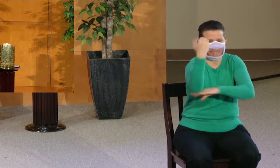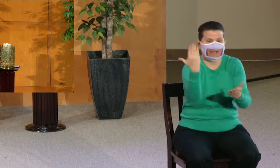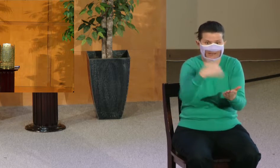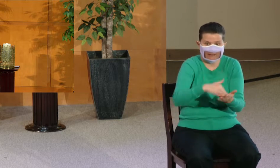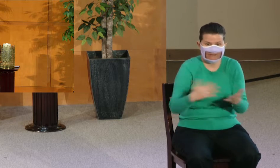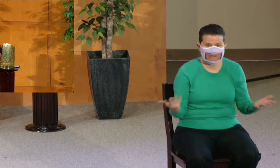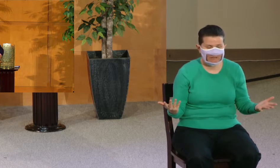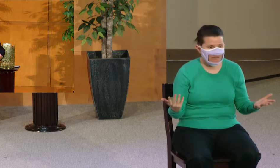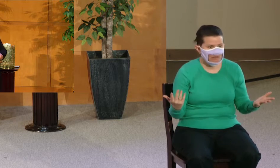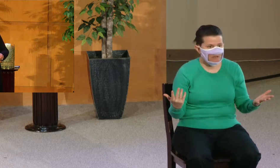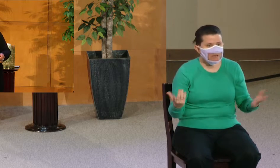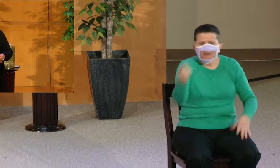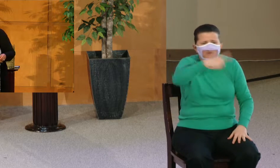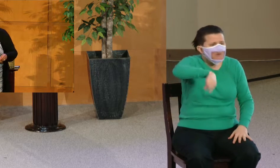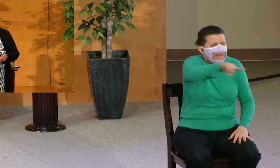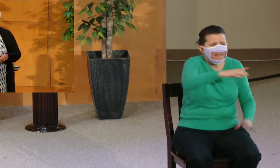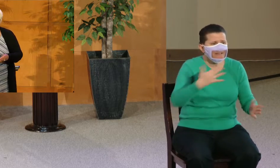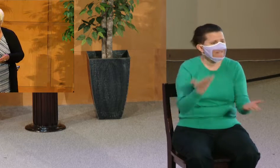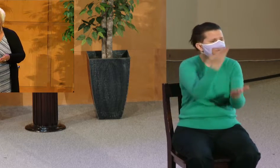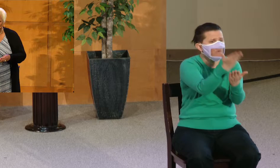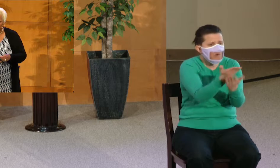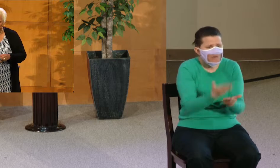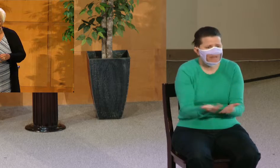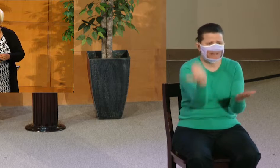you're resilient. You're equipped to do this work.